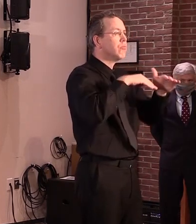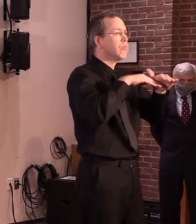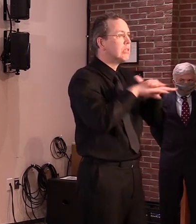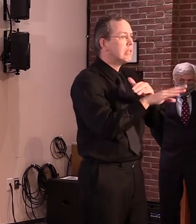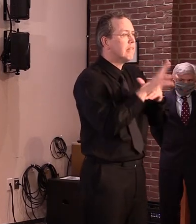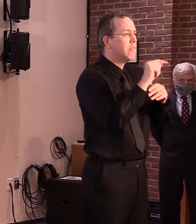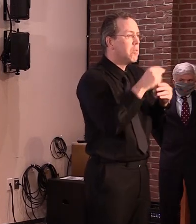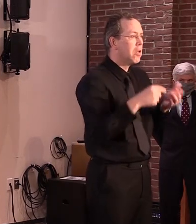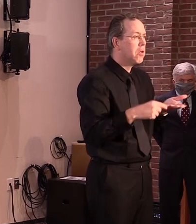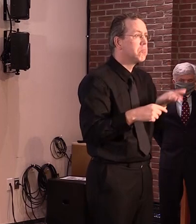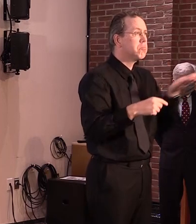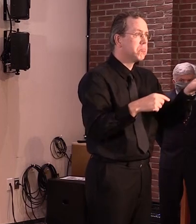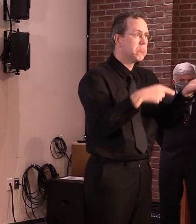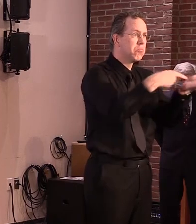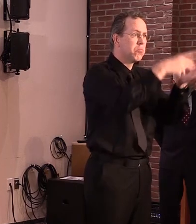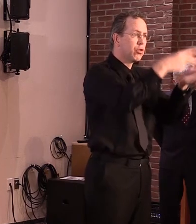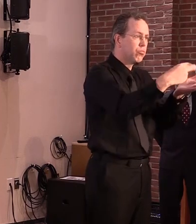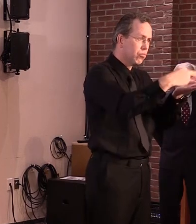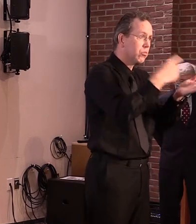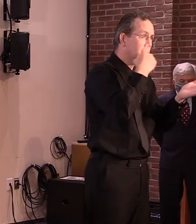So I was curious